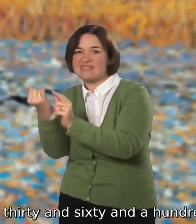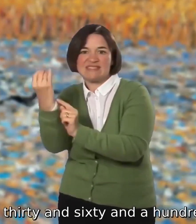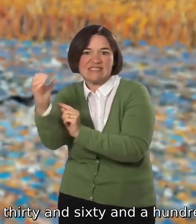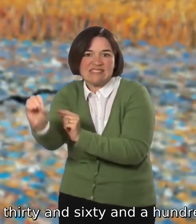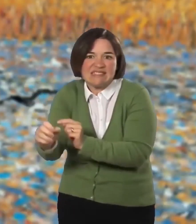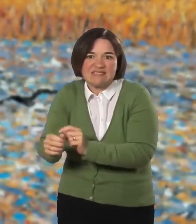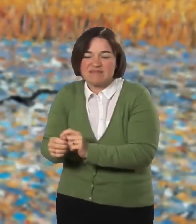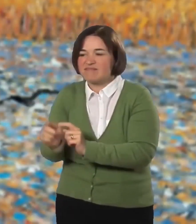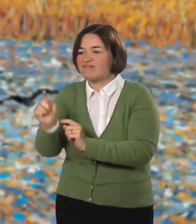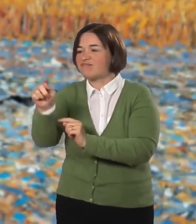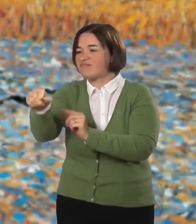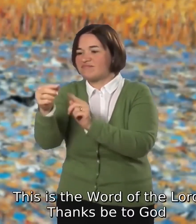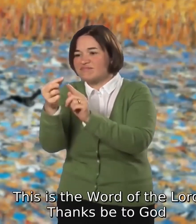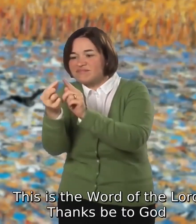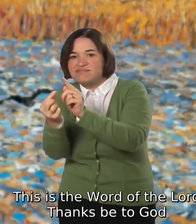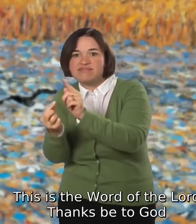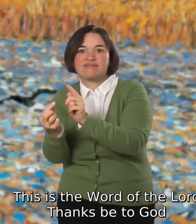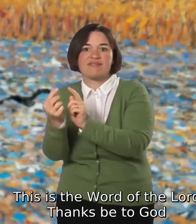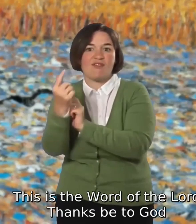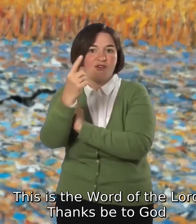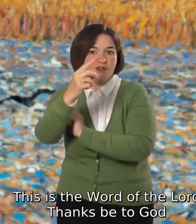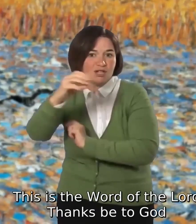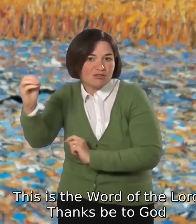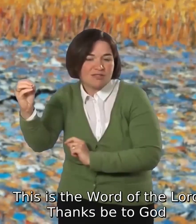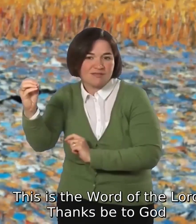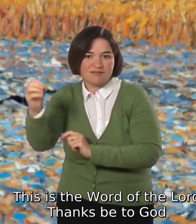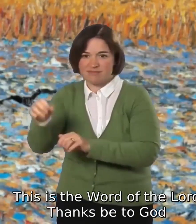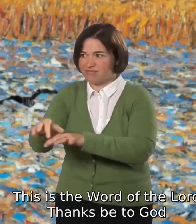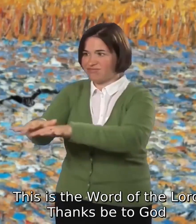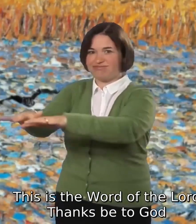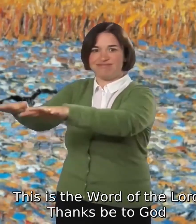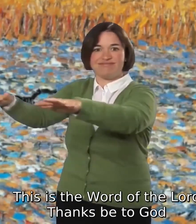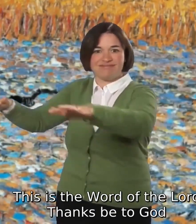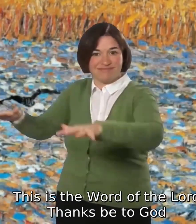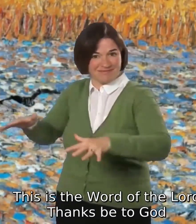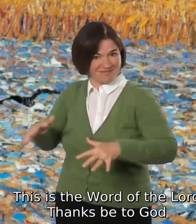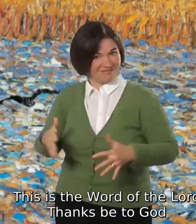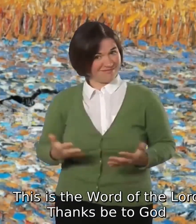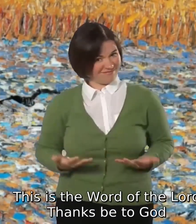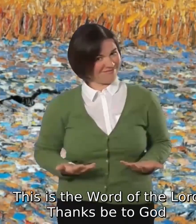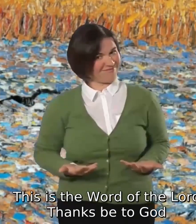30, 60, and 100-fold. This is the word of the Lord. Thanks be to God.